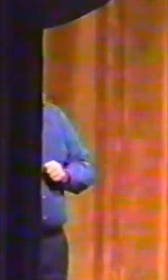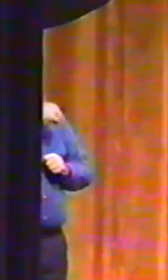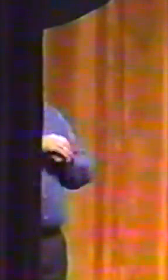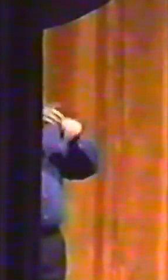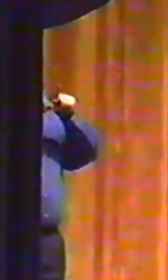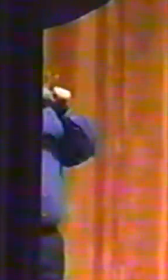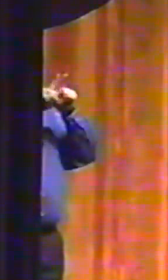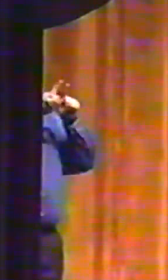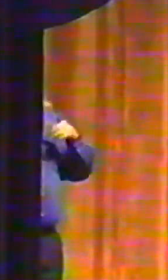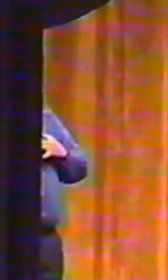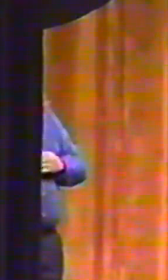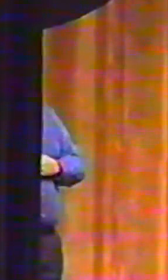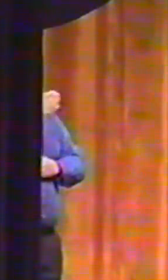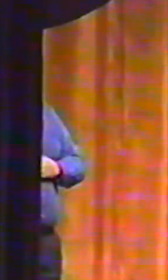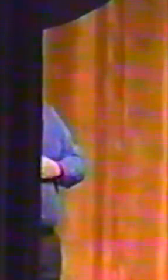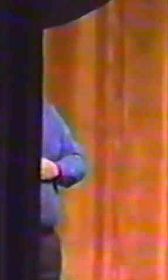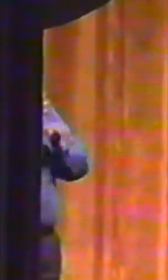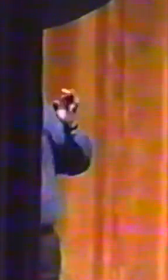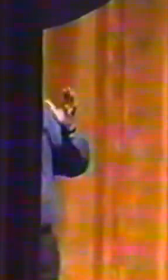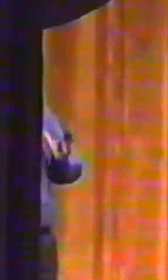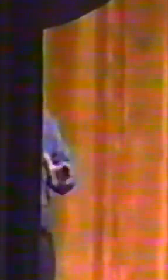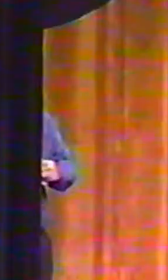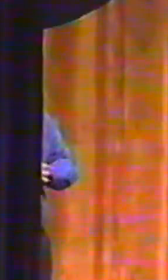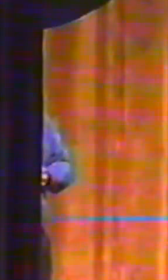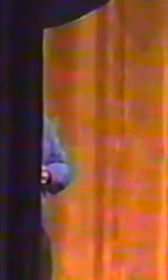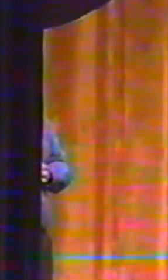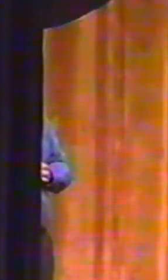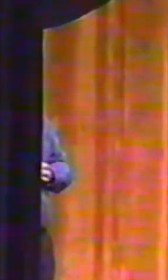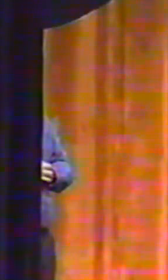Also, I'd like to thank our signers.